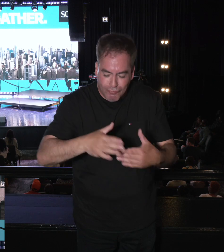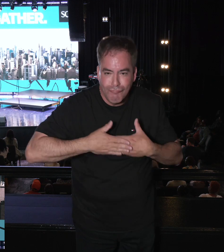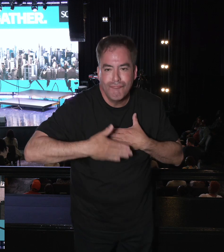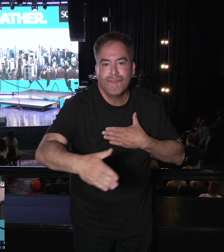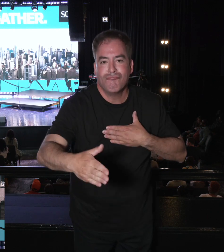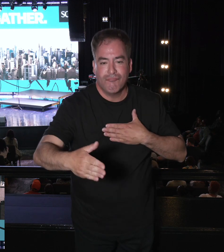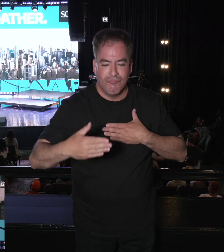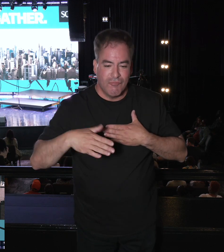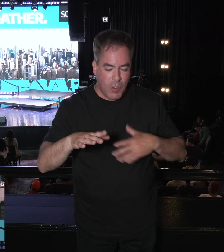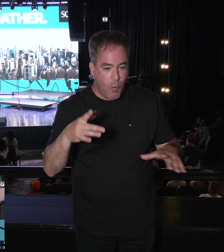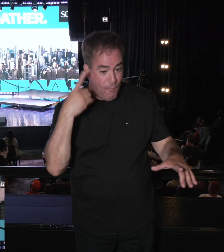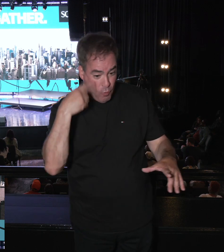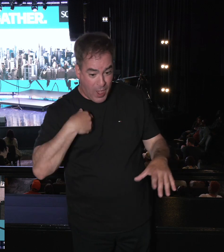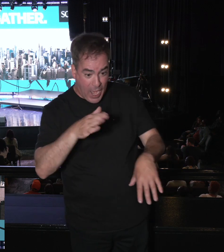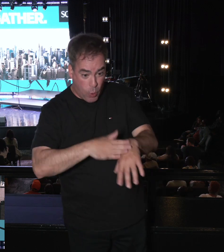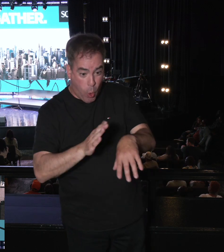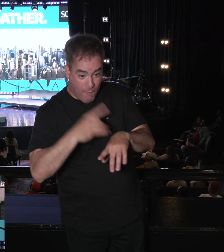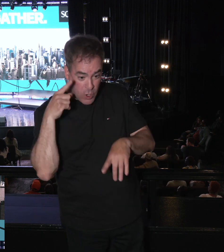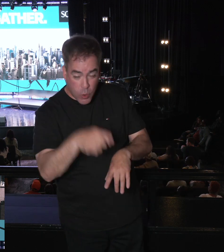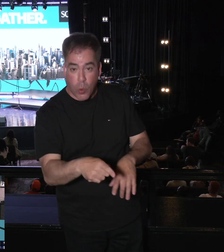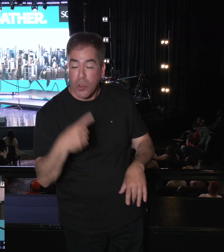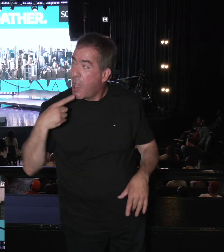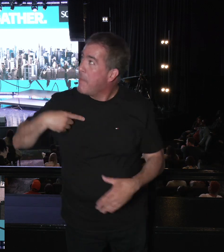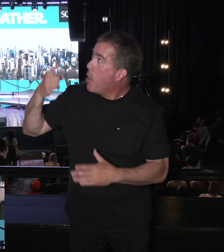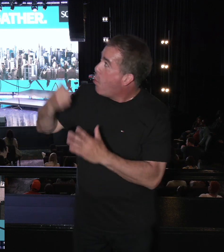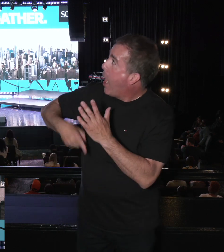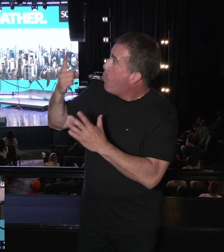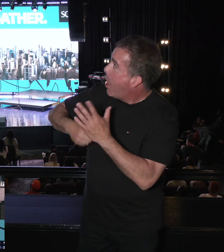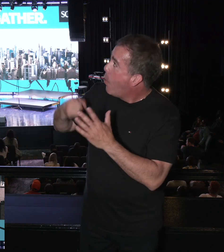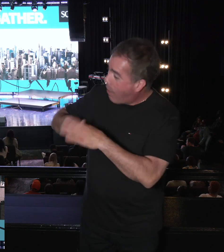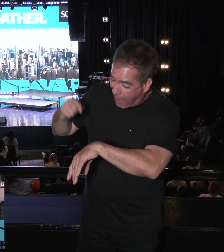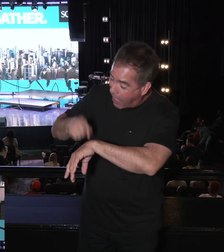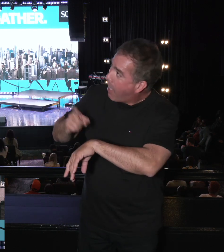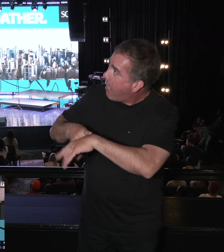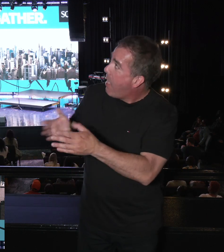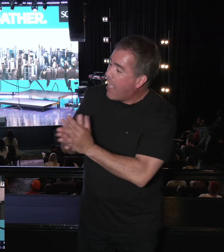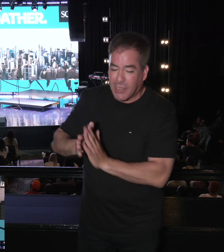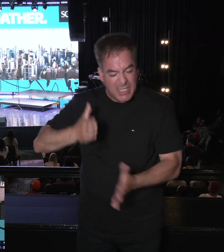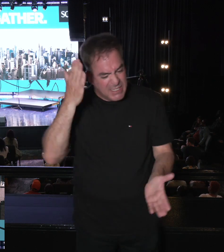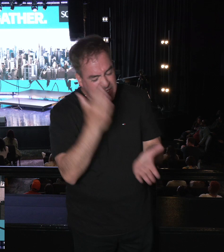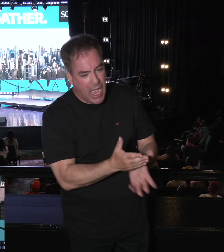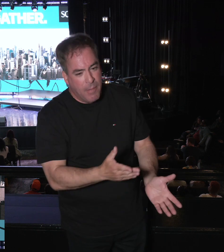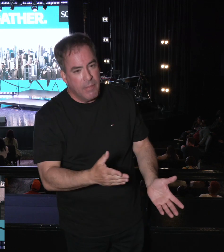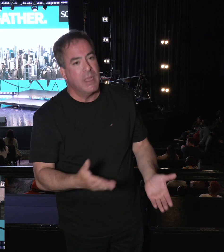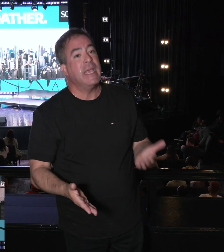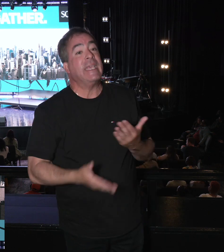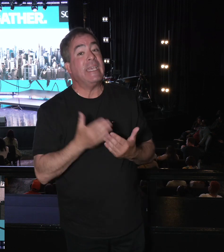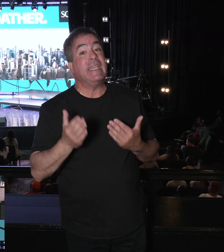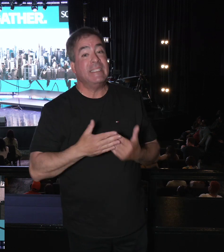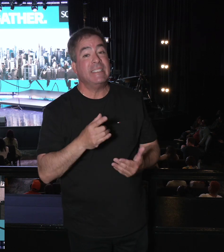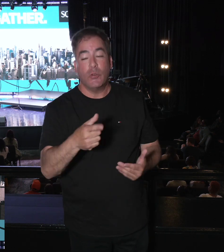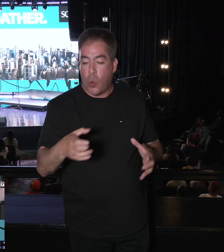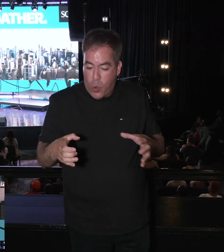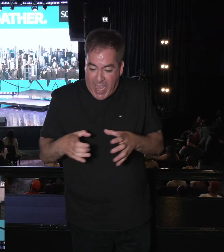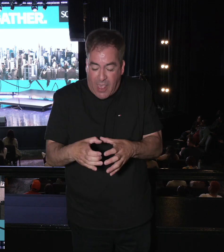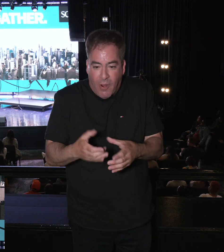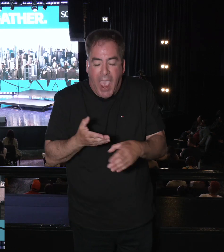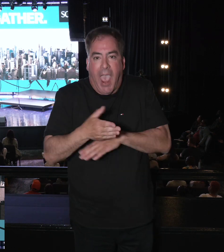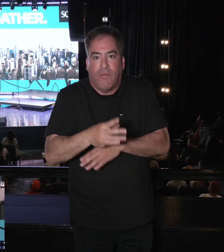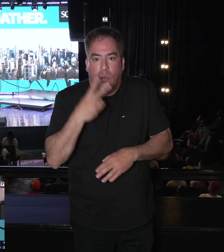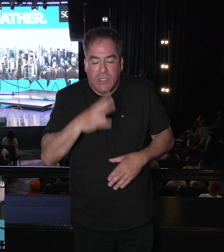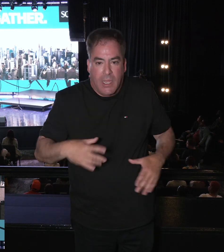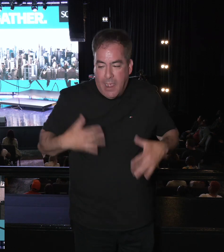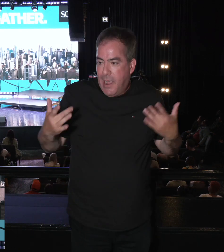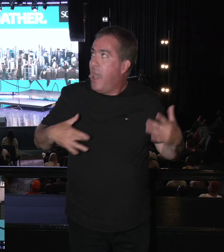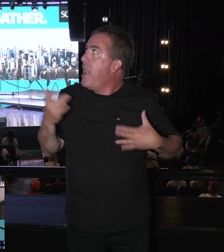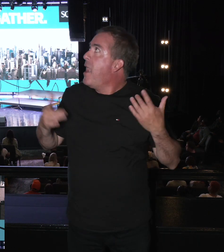do. Now stop saying for what. Now listen, it is easy. It is easy to gather after you see the revival, after you